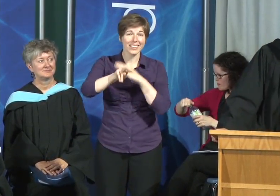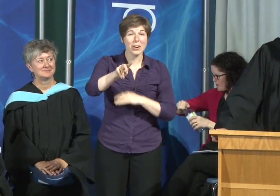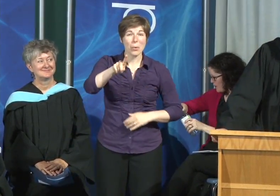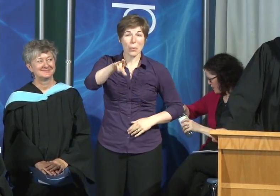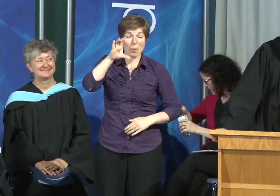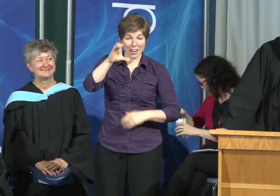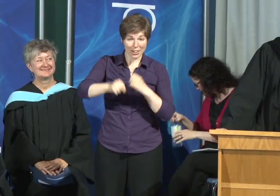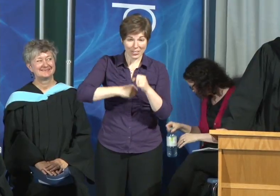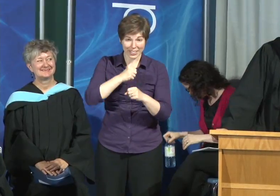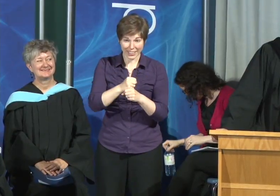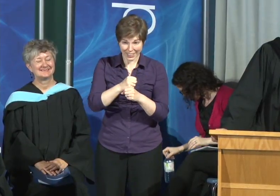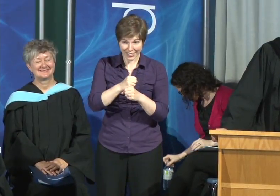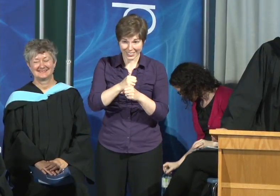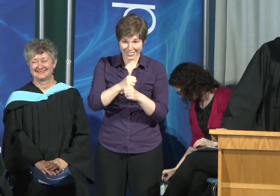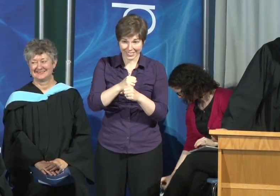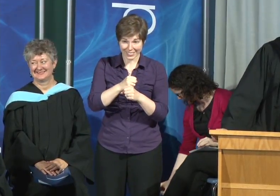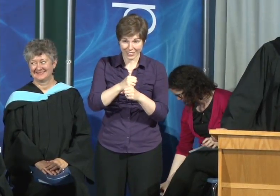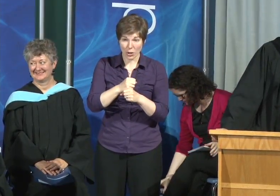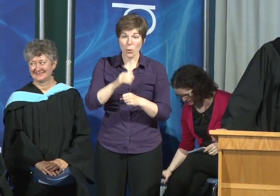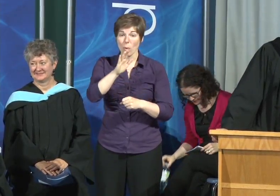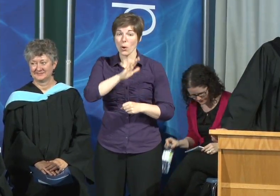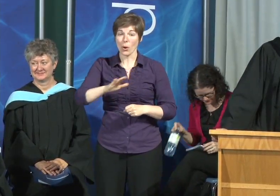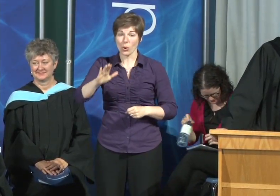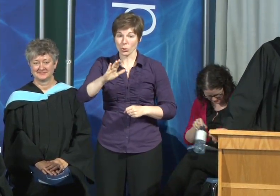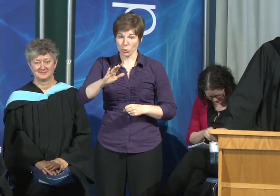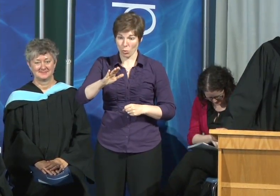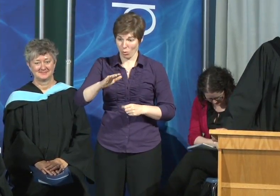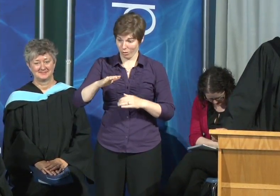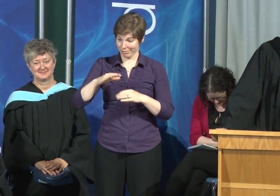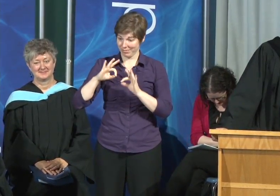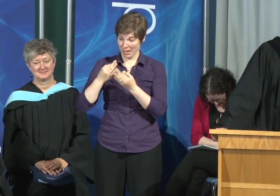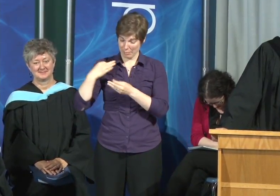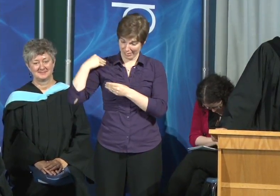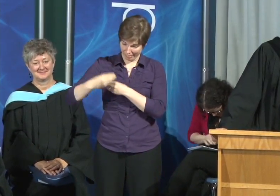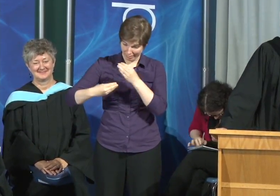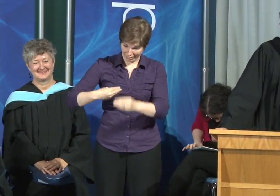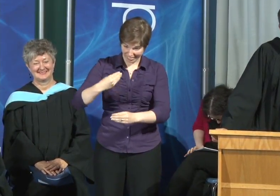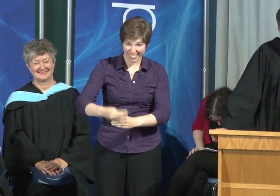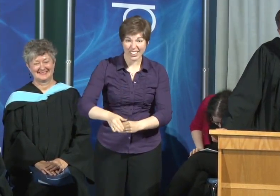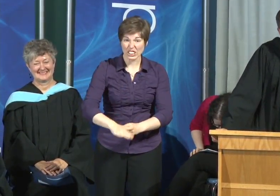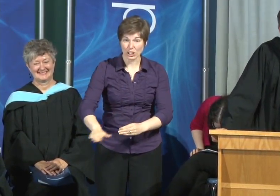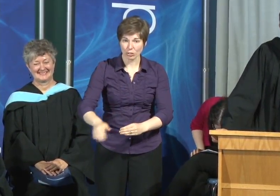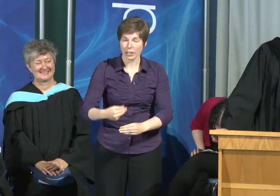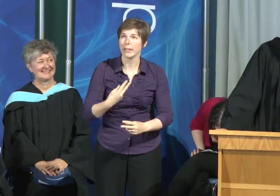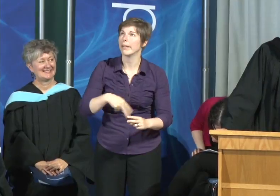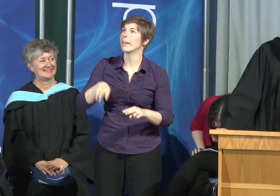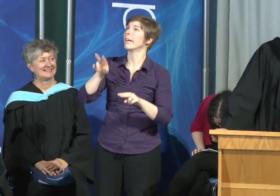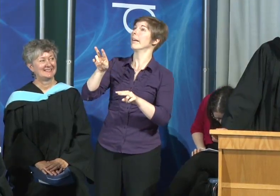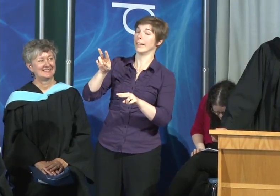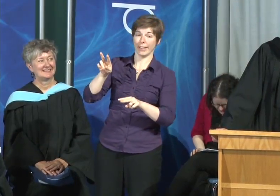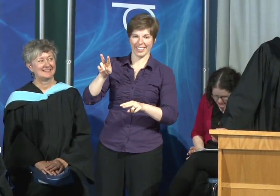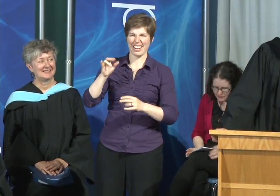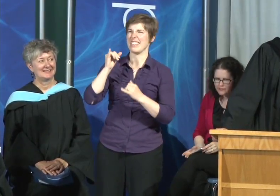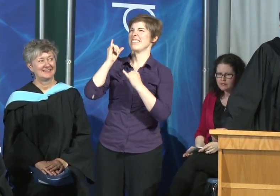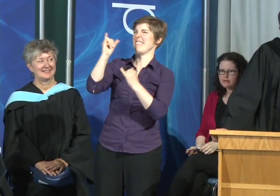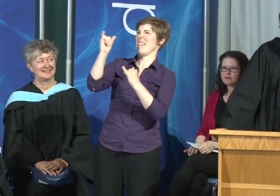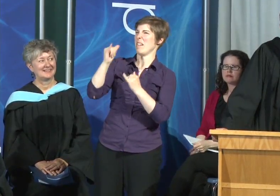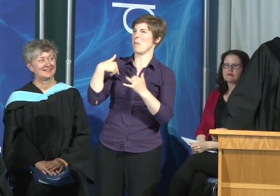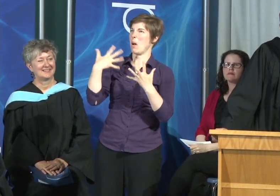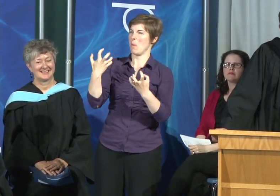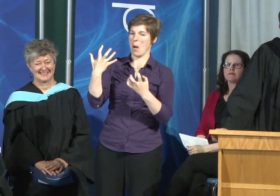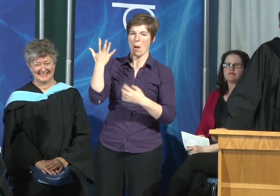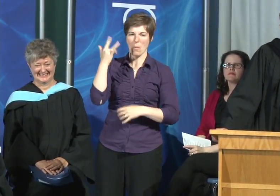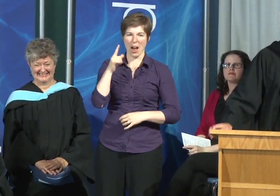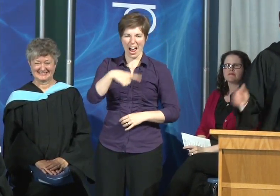in 100 years' time, when your great-grandchild graduates from NSCC, they're going to say they want to be just like you because you